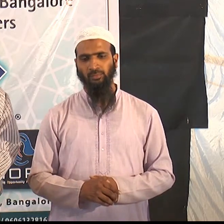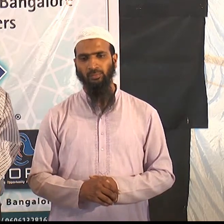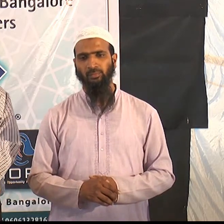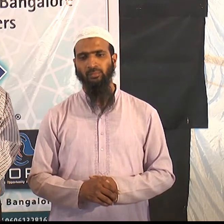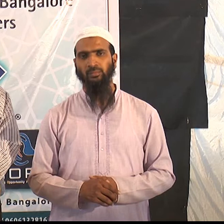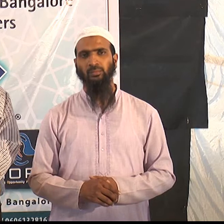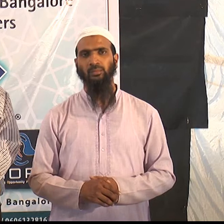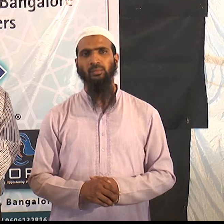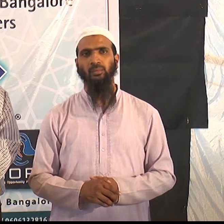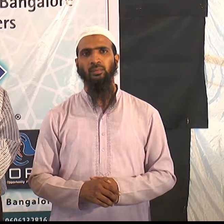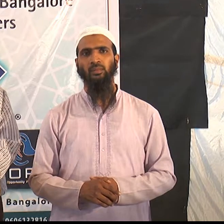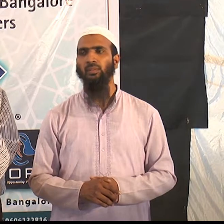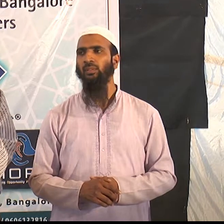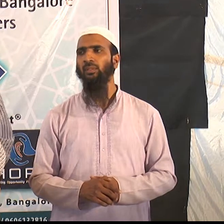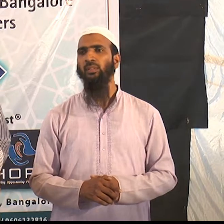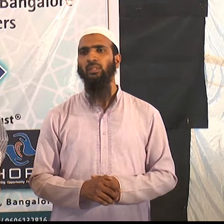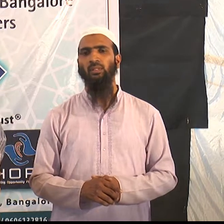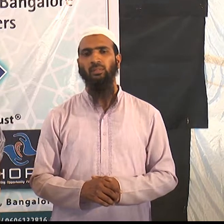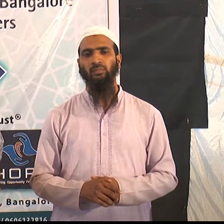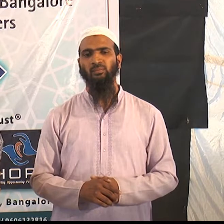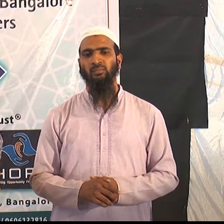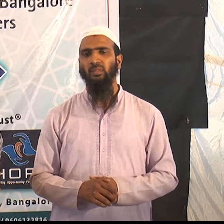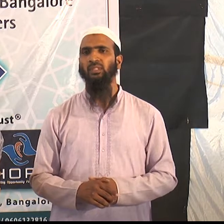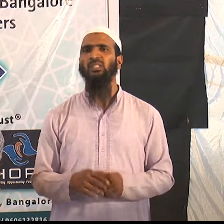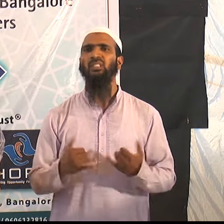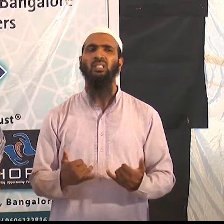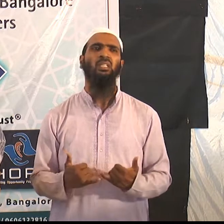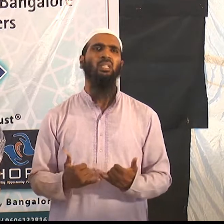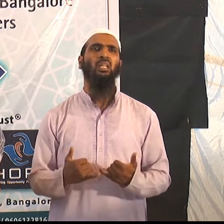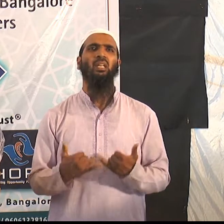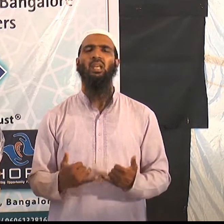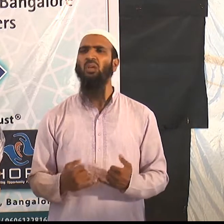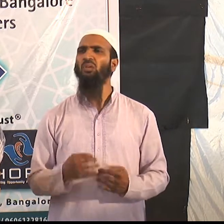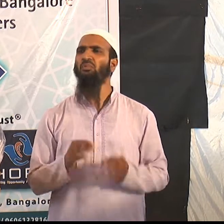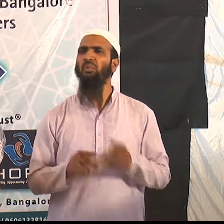it. Hate, jealousy, rashk,